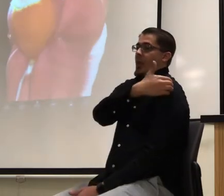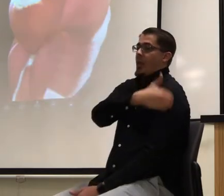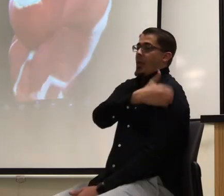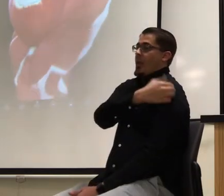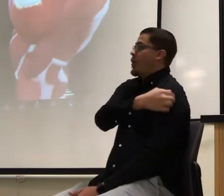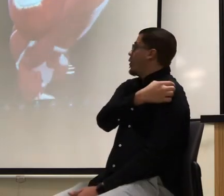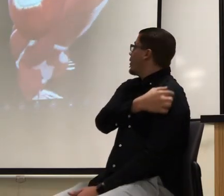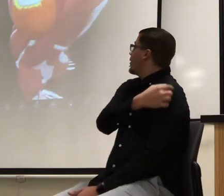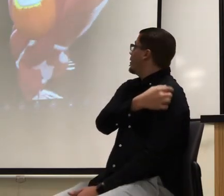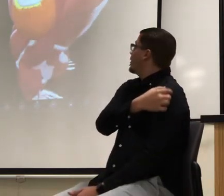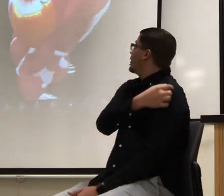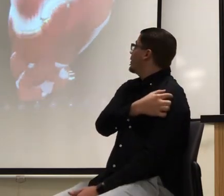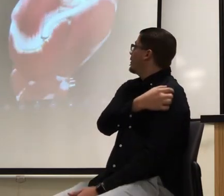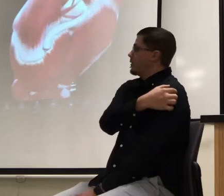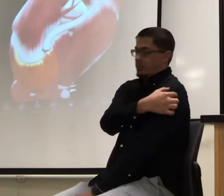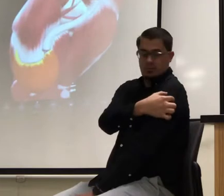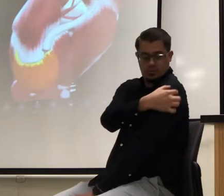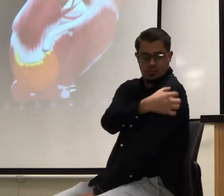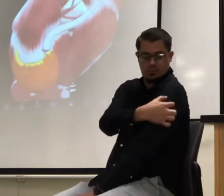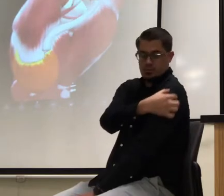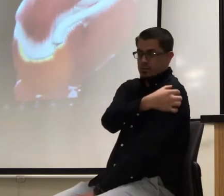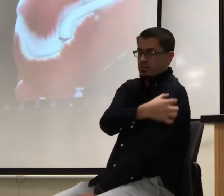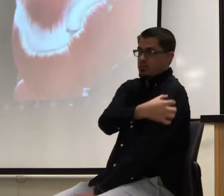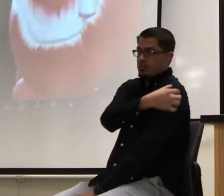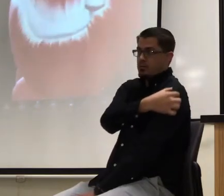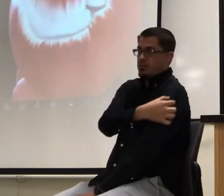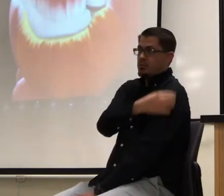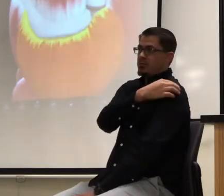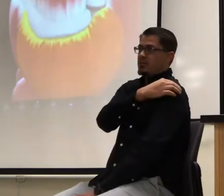it's attached mostly to the acromion.